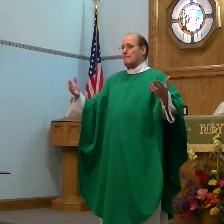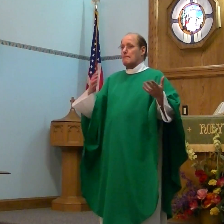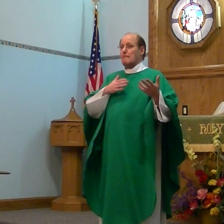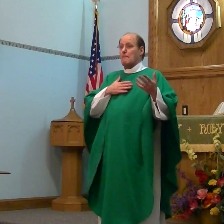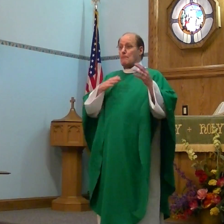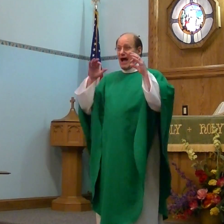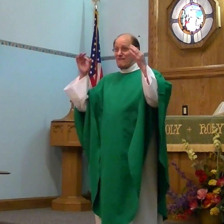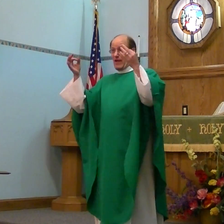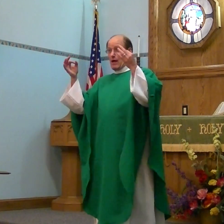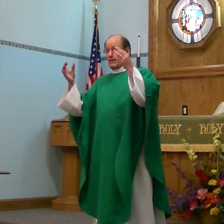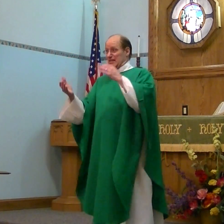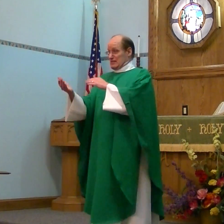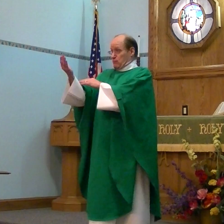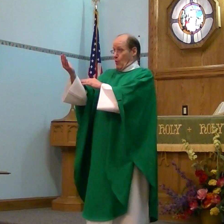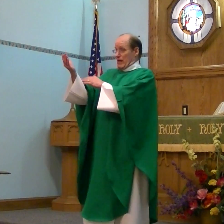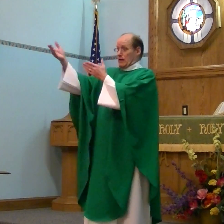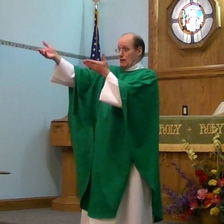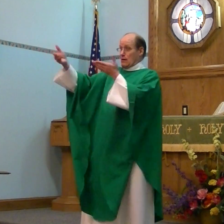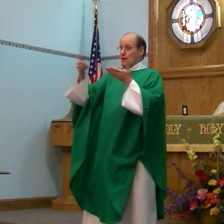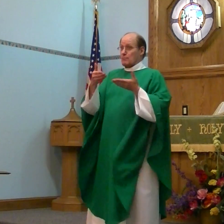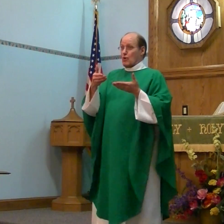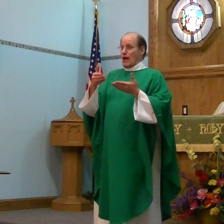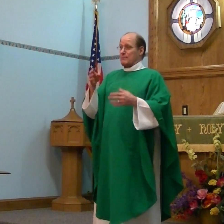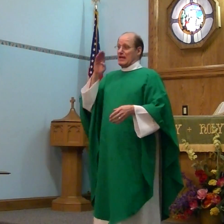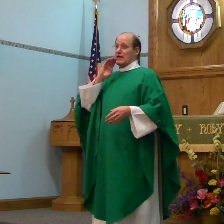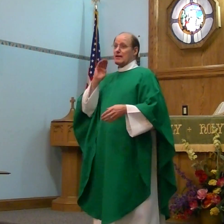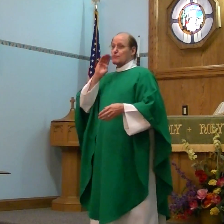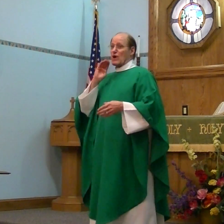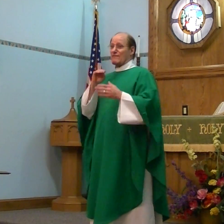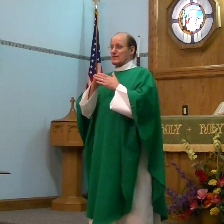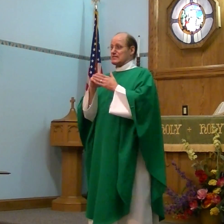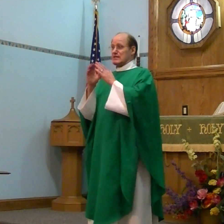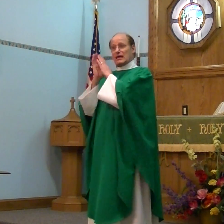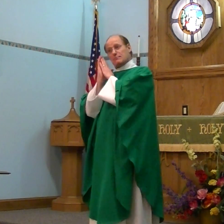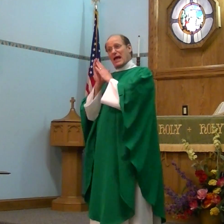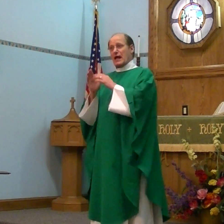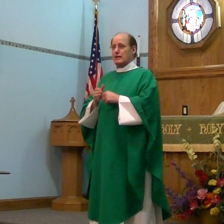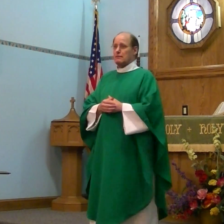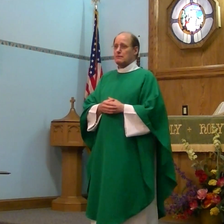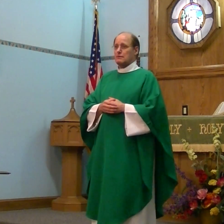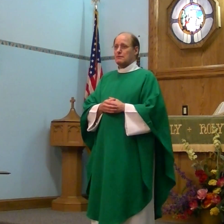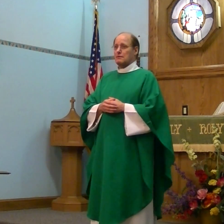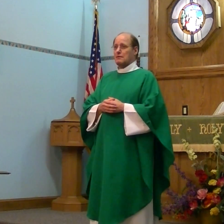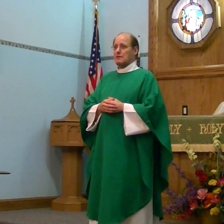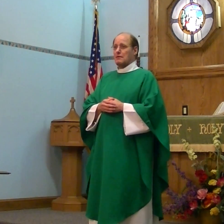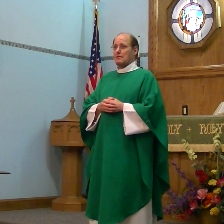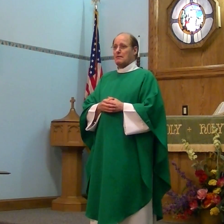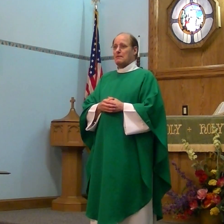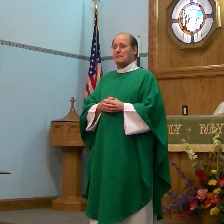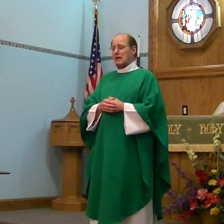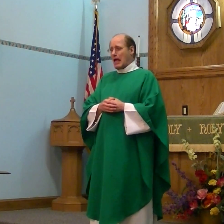My family this morning brought me breakfast in bed. Yeah,